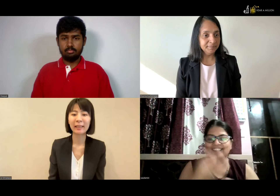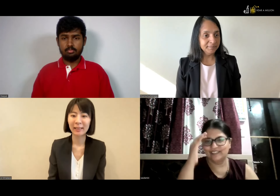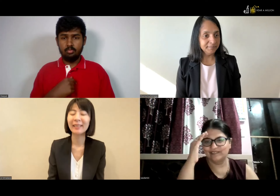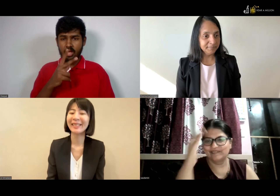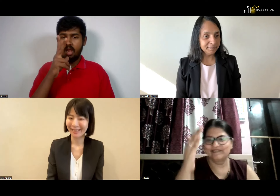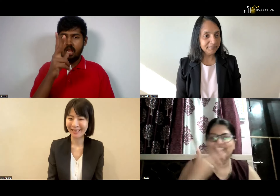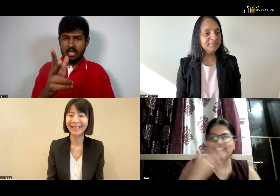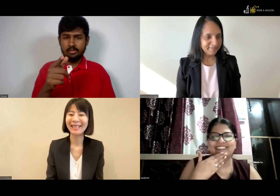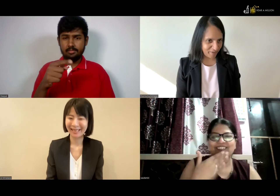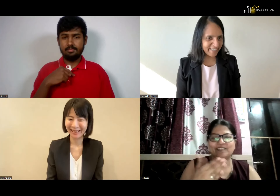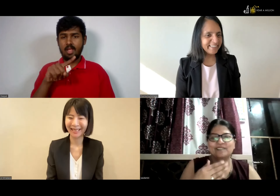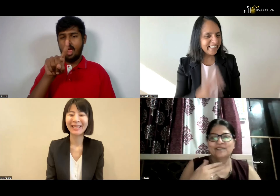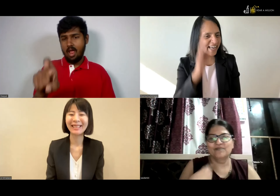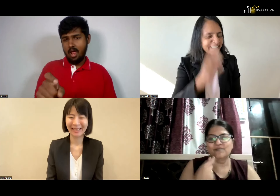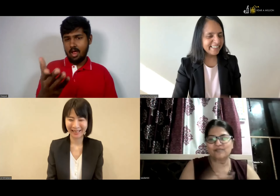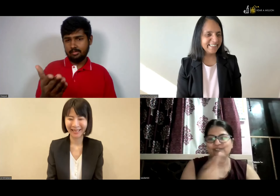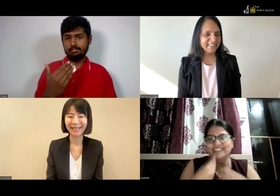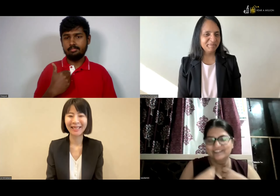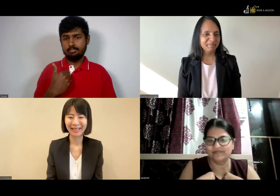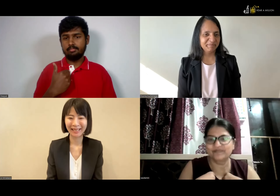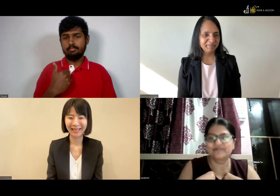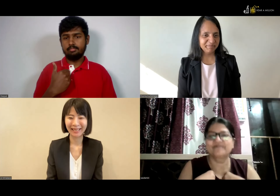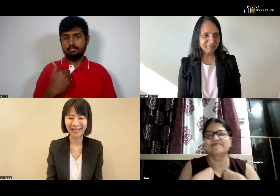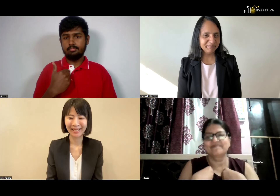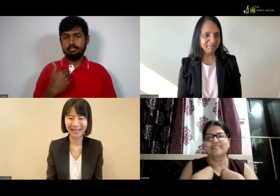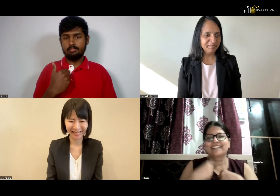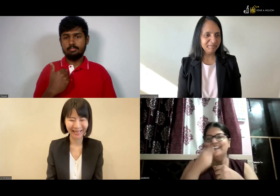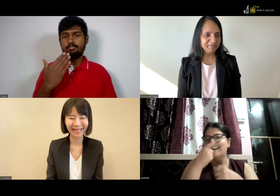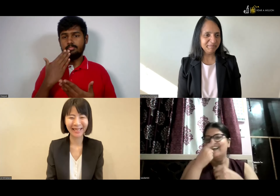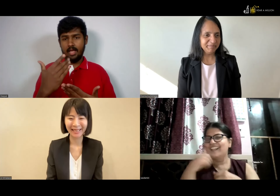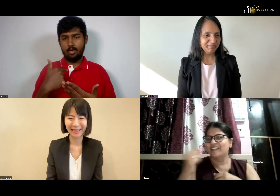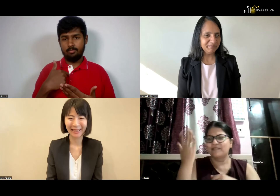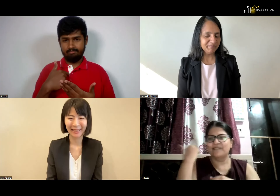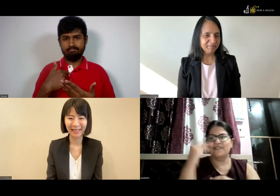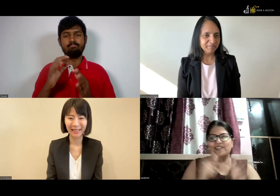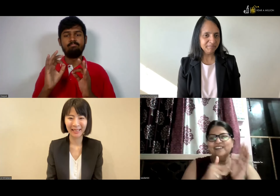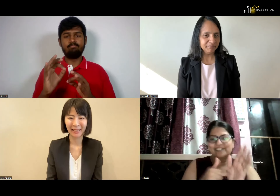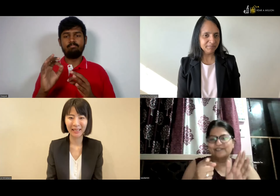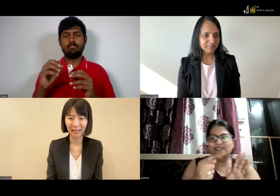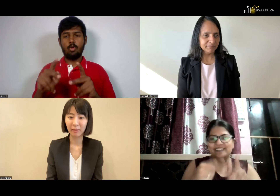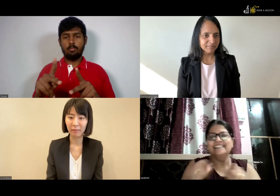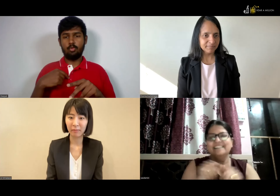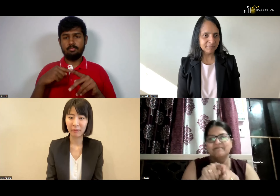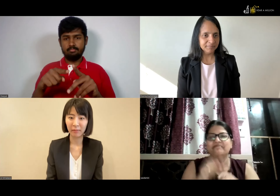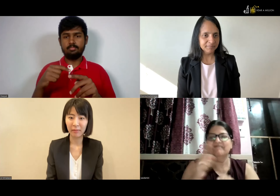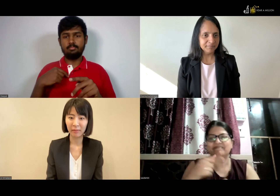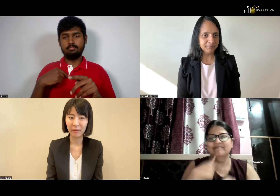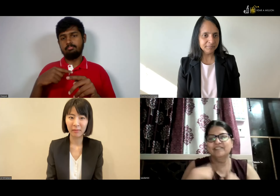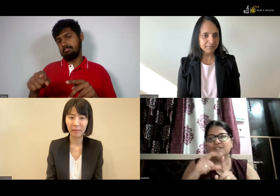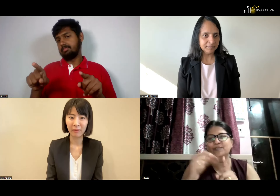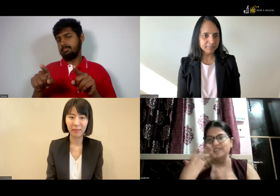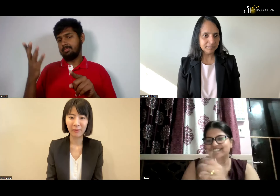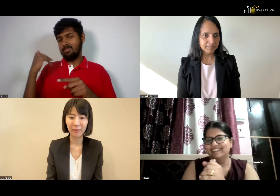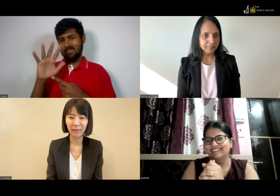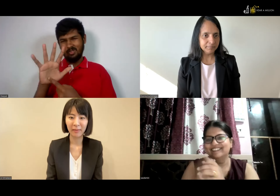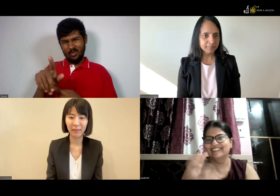So I wanted to hi, thank you. Thank you for the opportunity. And yeah, Dr. Alan was just told